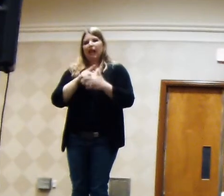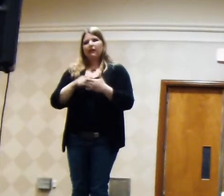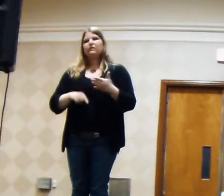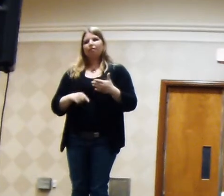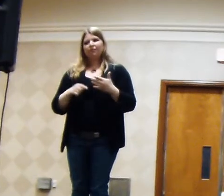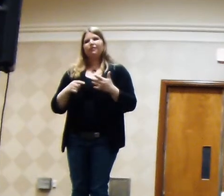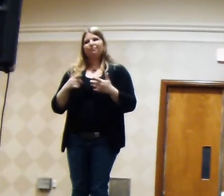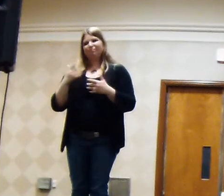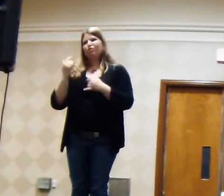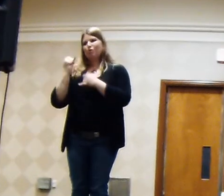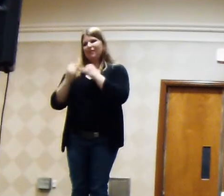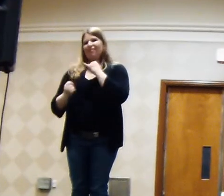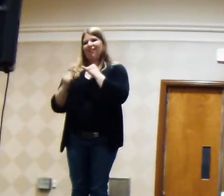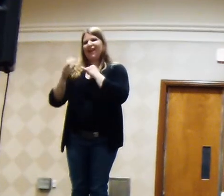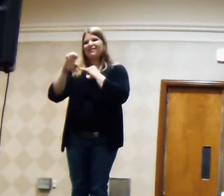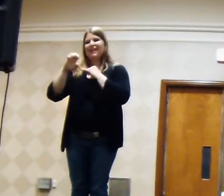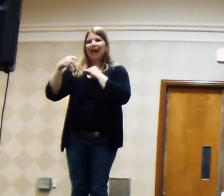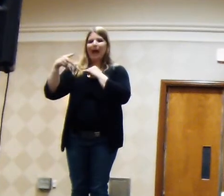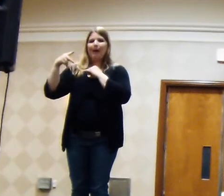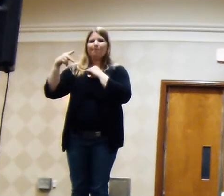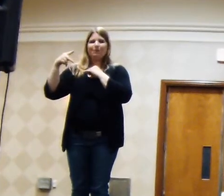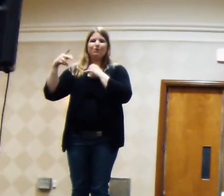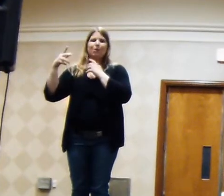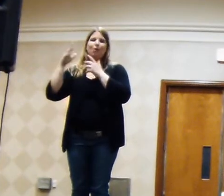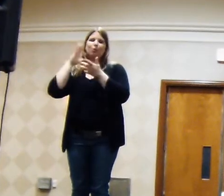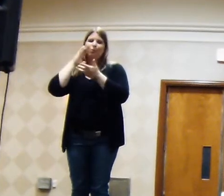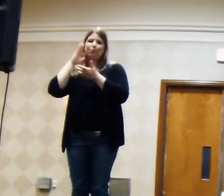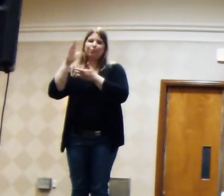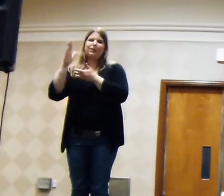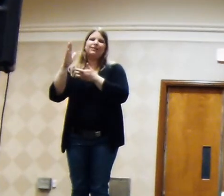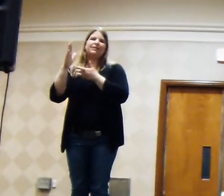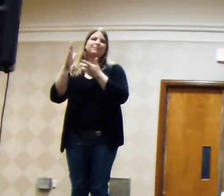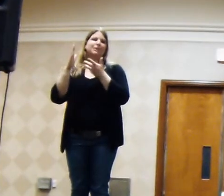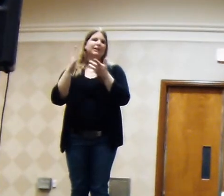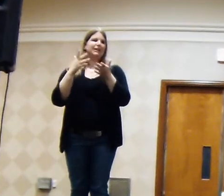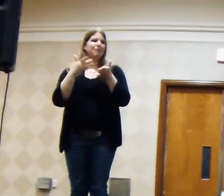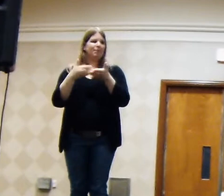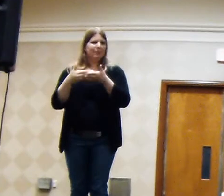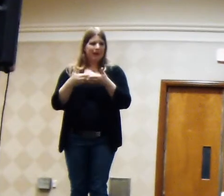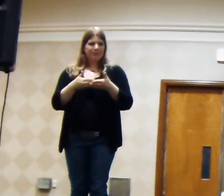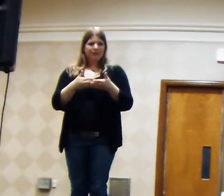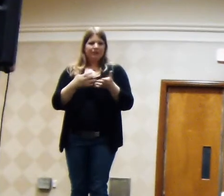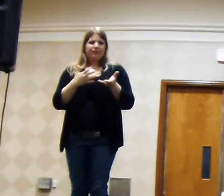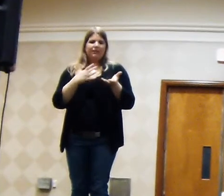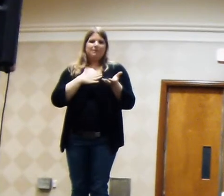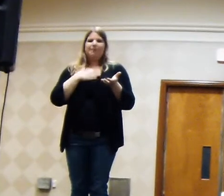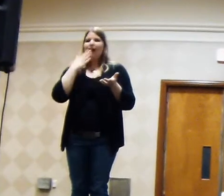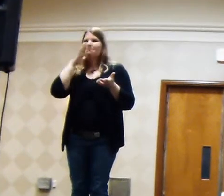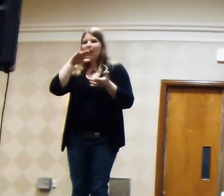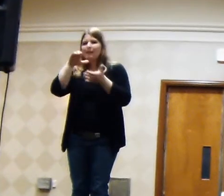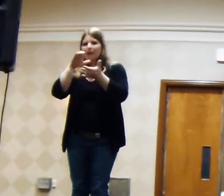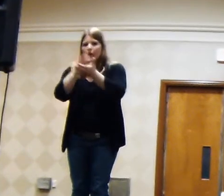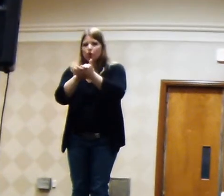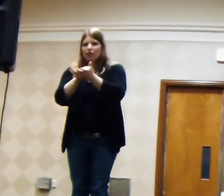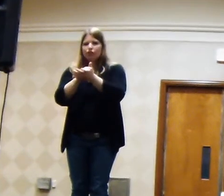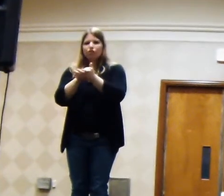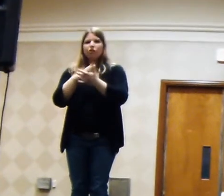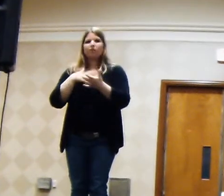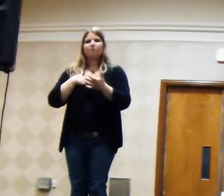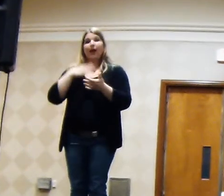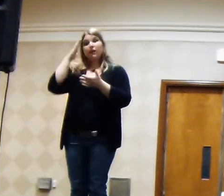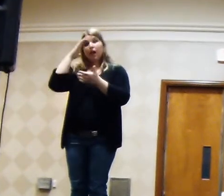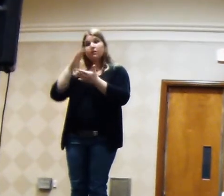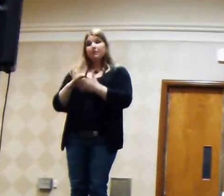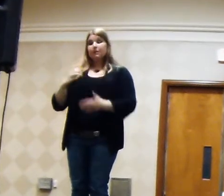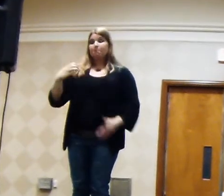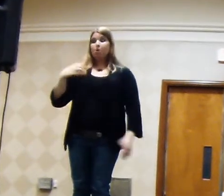it's a lot about the baby, and a lot about my bad marriage, because I'm now my husband's boss,